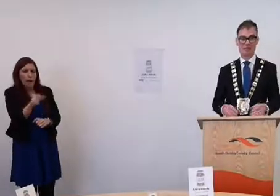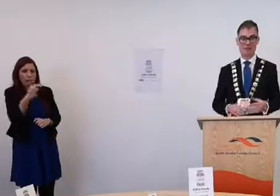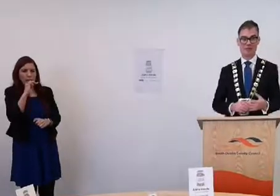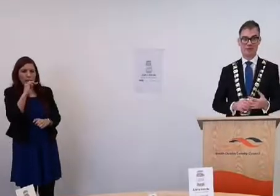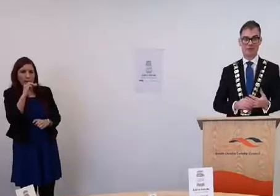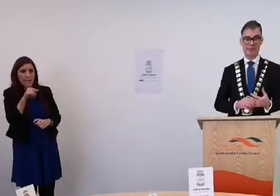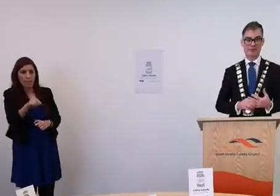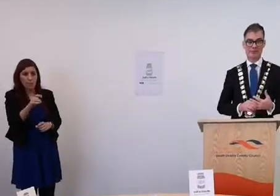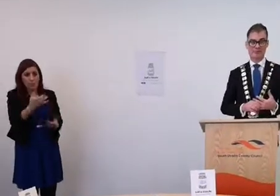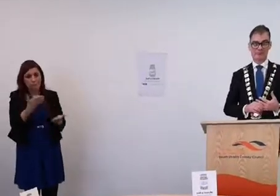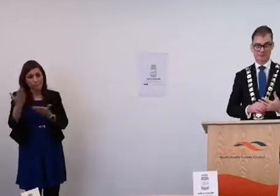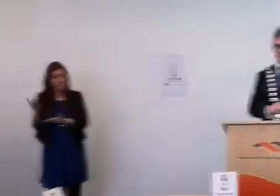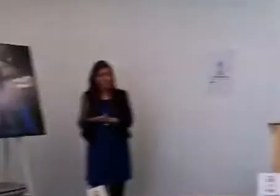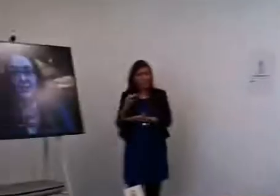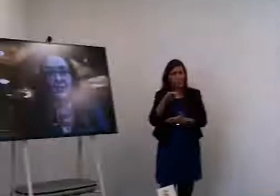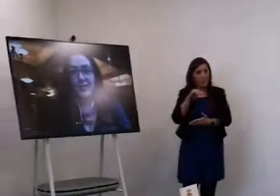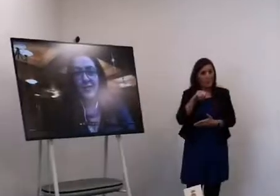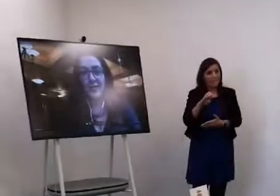I'll hand you over to Maeve now.